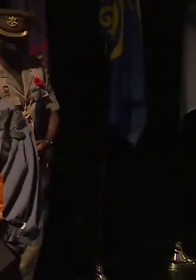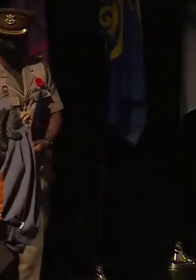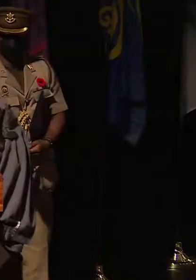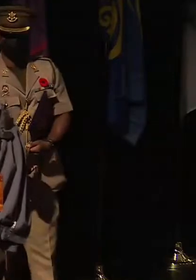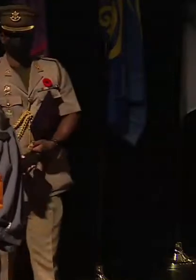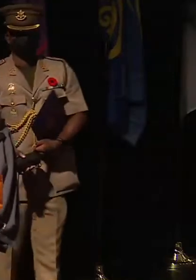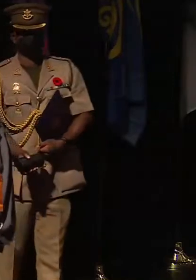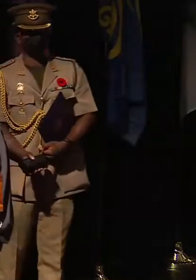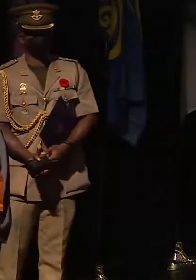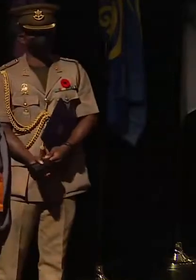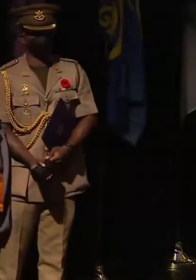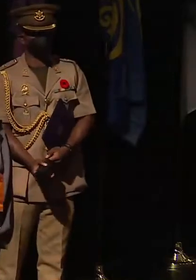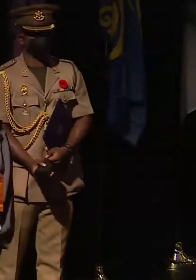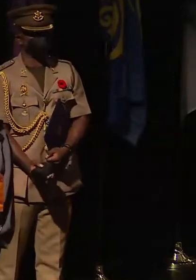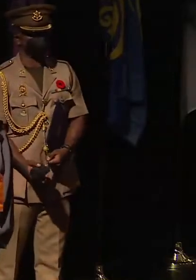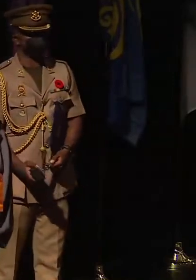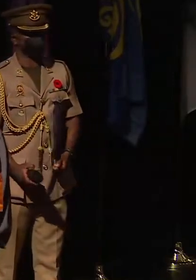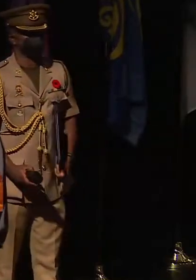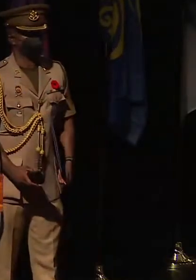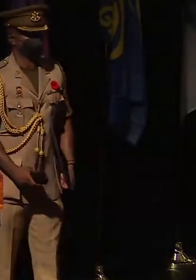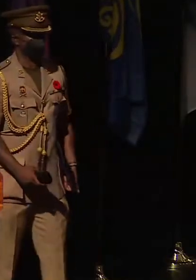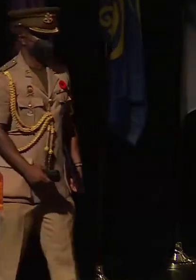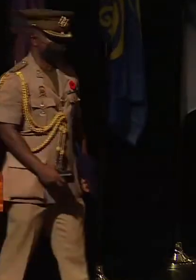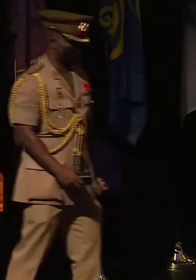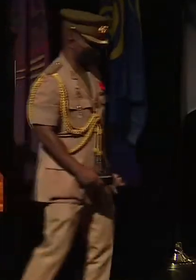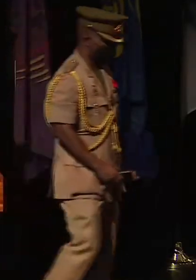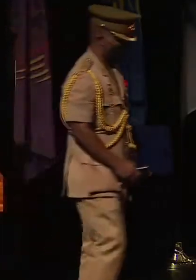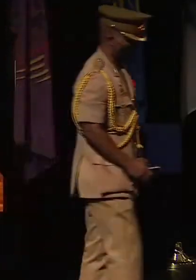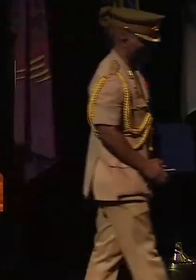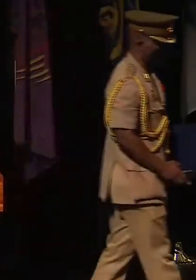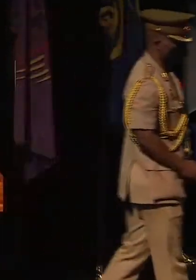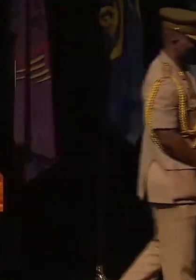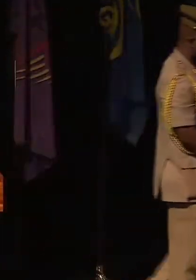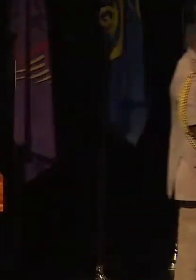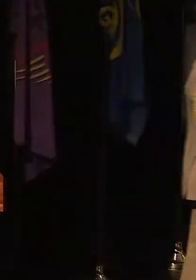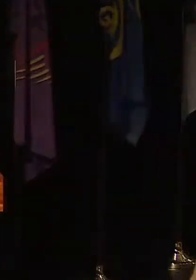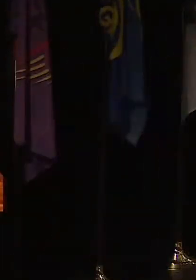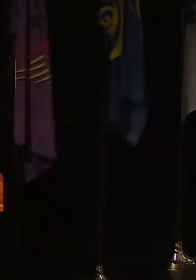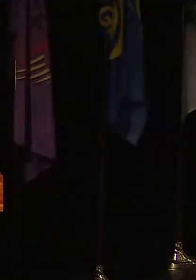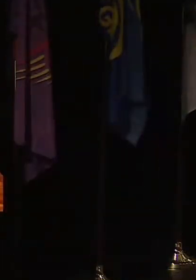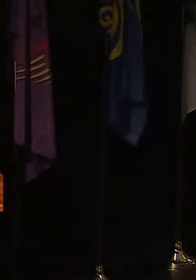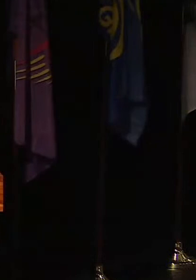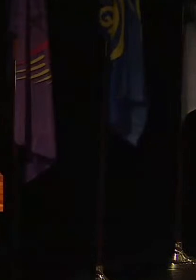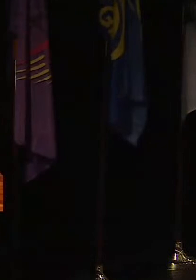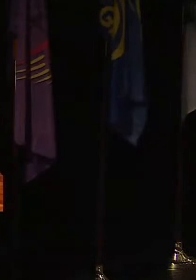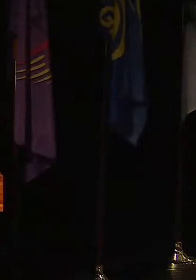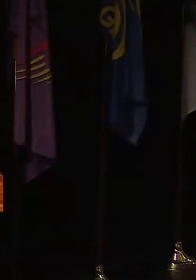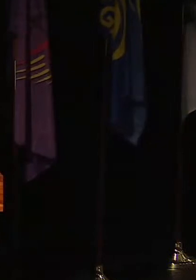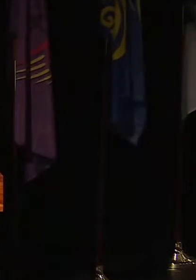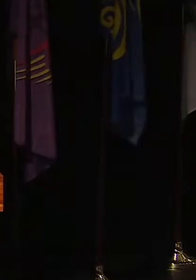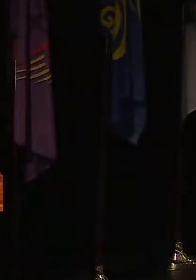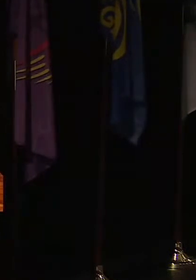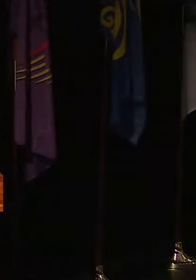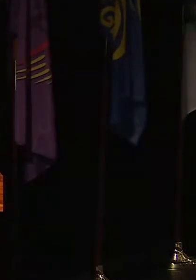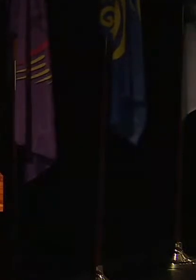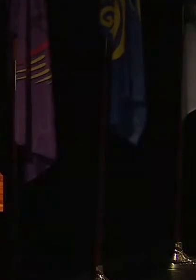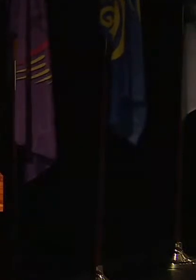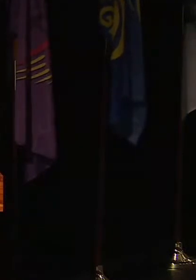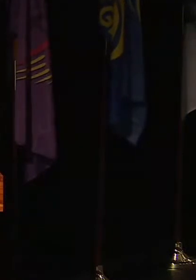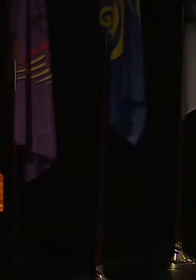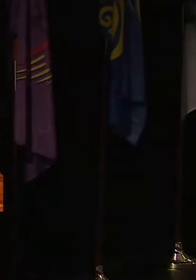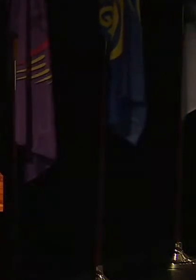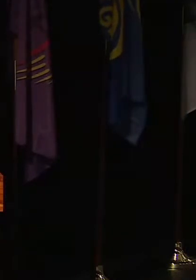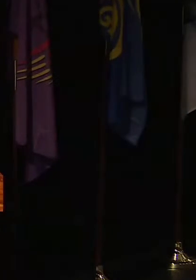guests, please stand and remain in your places until the procession, inclusive of graduates and academic staff,